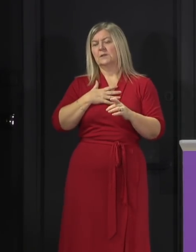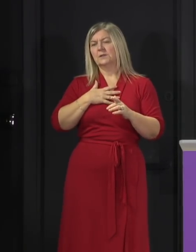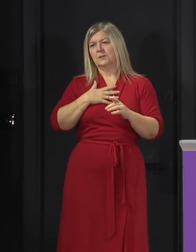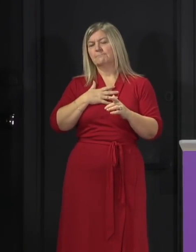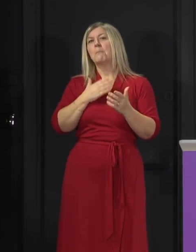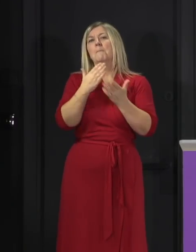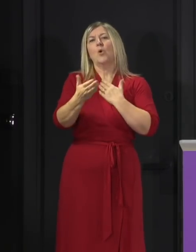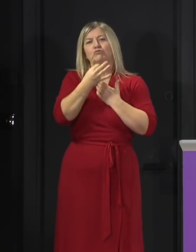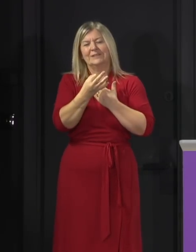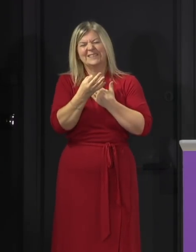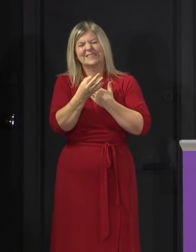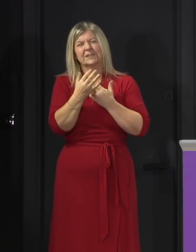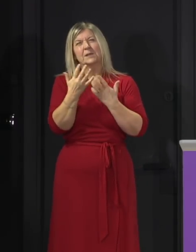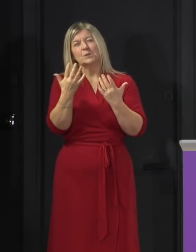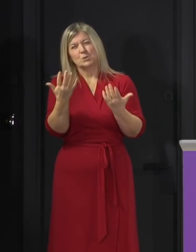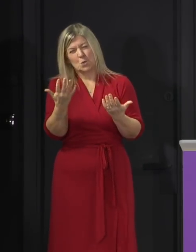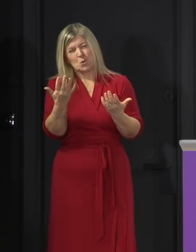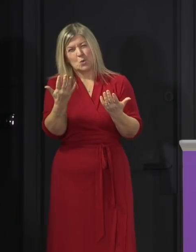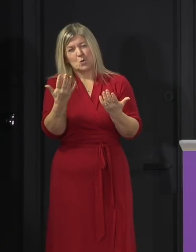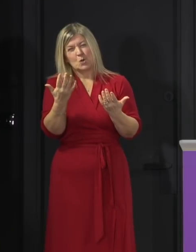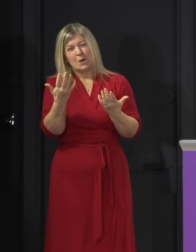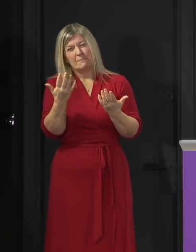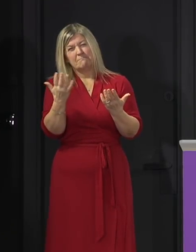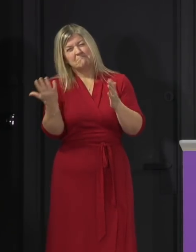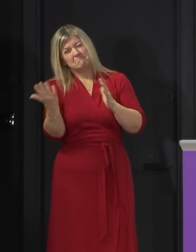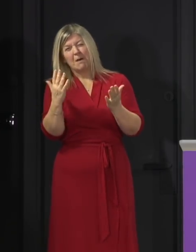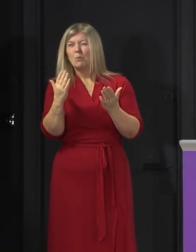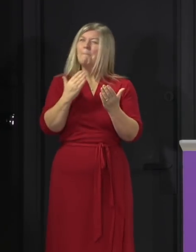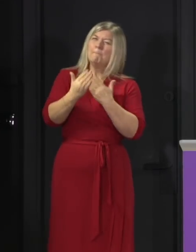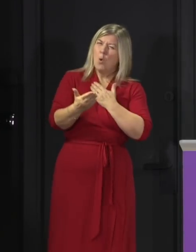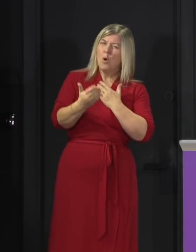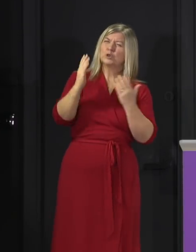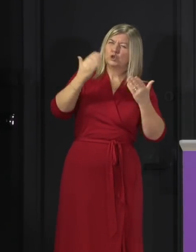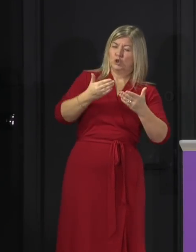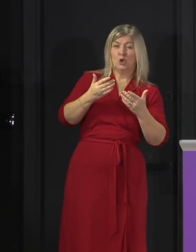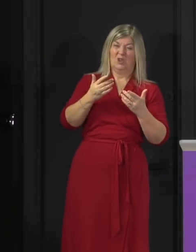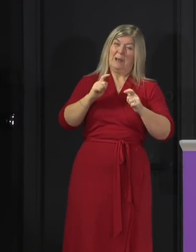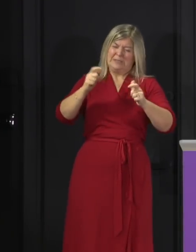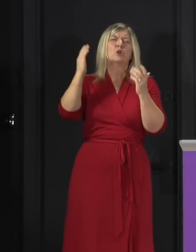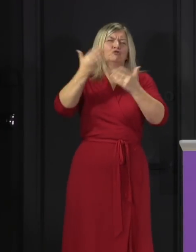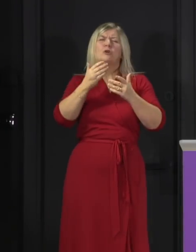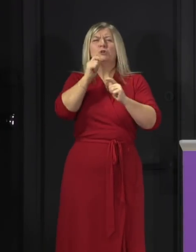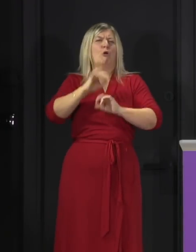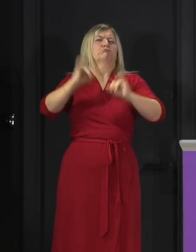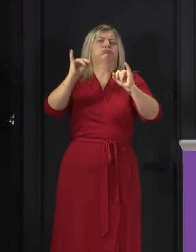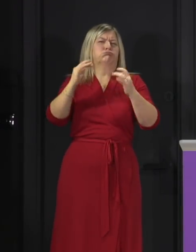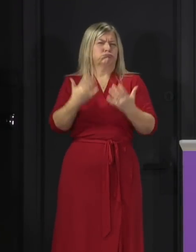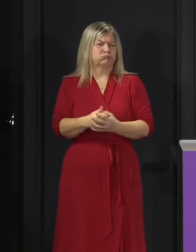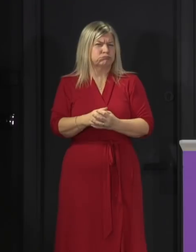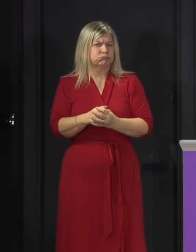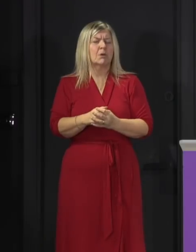I wouldn't say I'm more concerned now than I was 2 weeks ago. I am concerned about it, and I've set out the sort